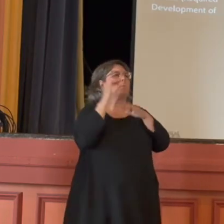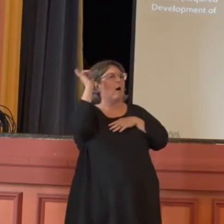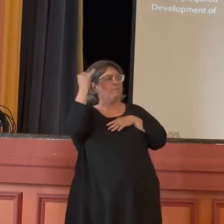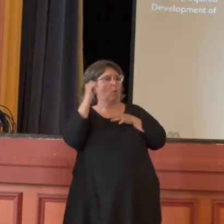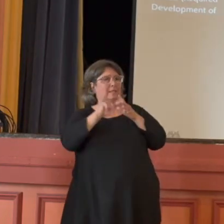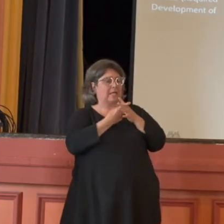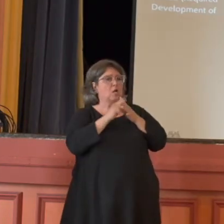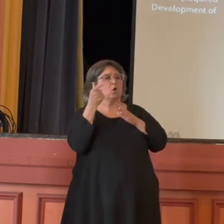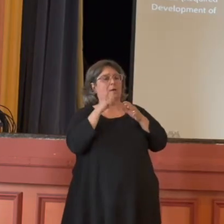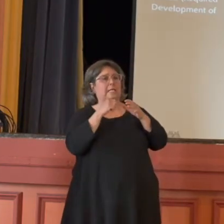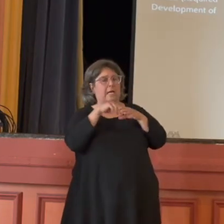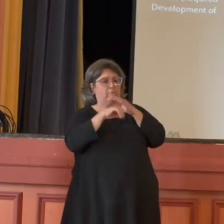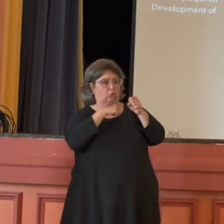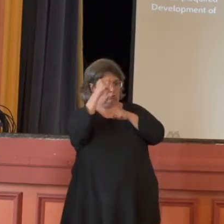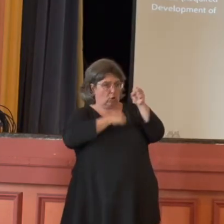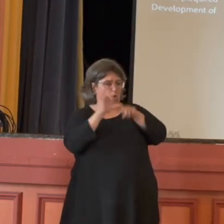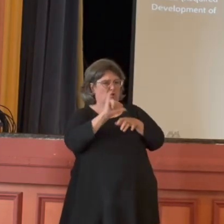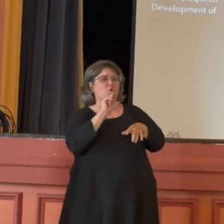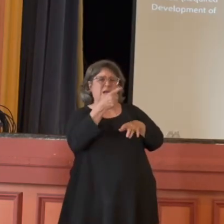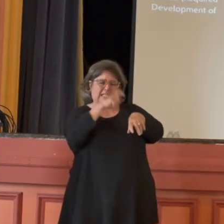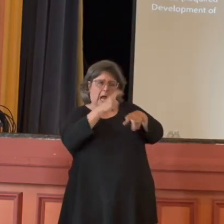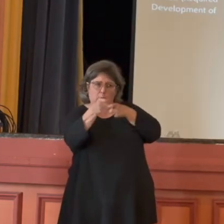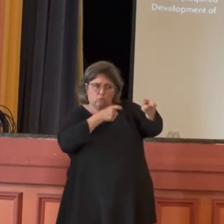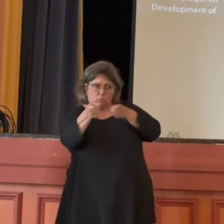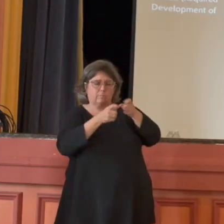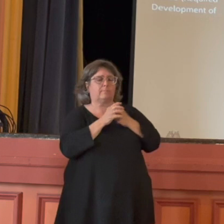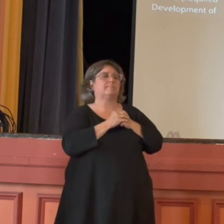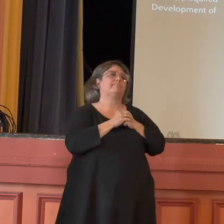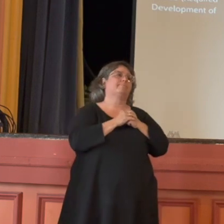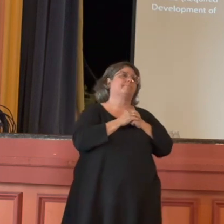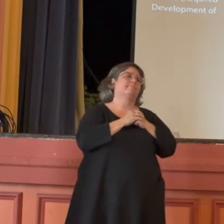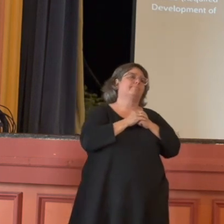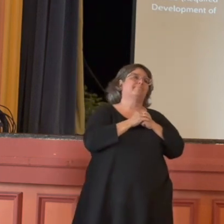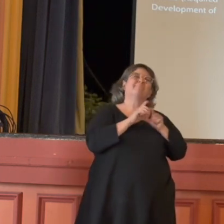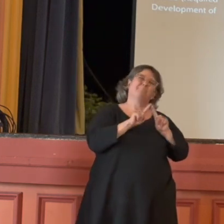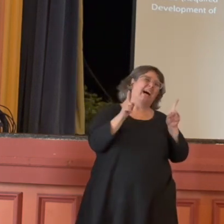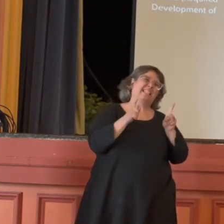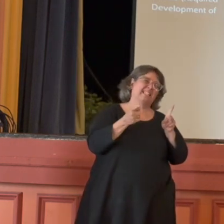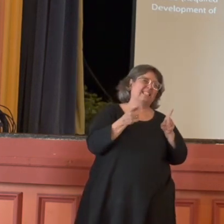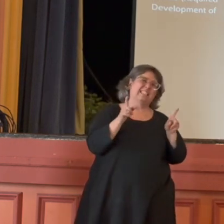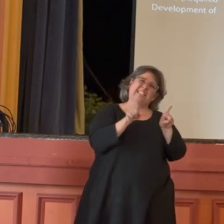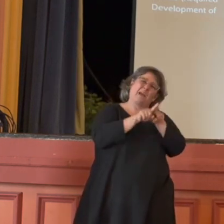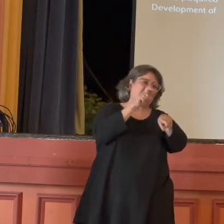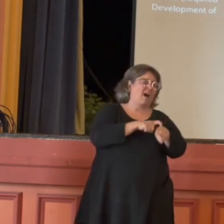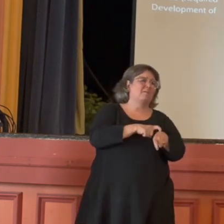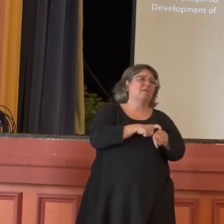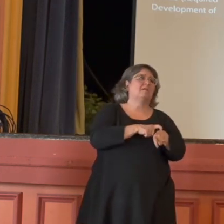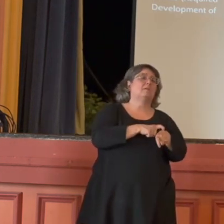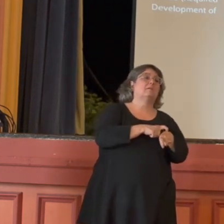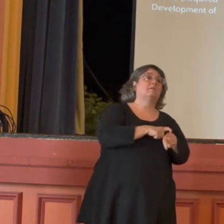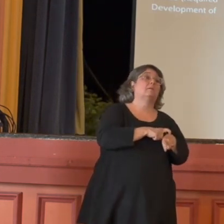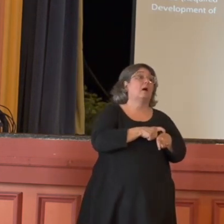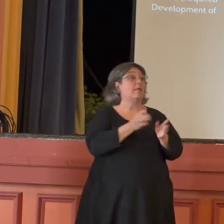put in this green infrastructure. We've started doing this real-time control. But at the same time, we were